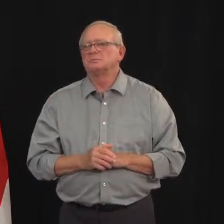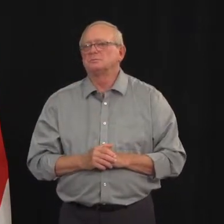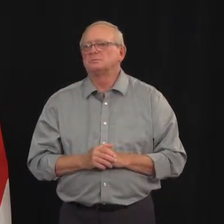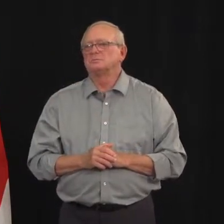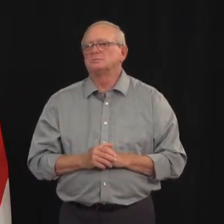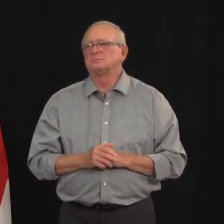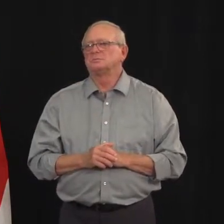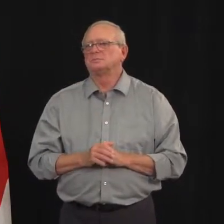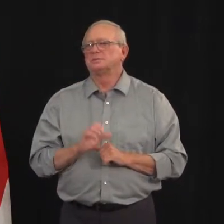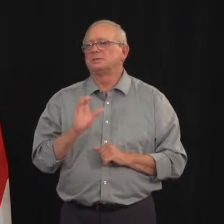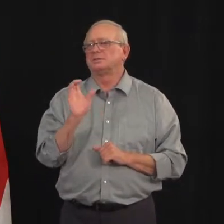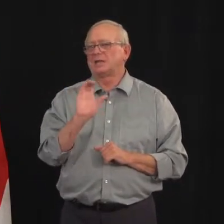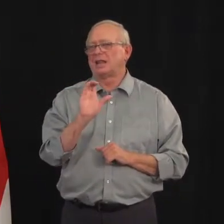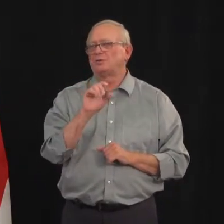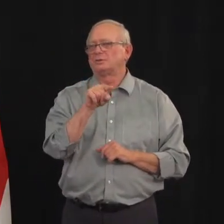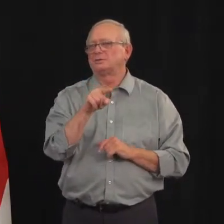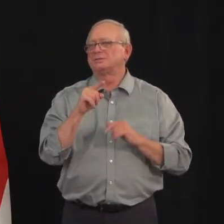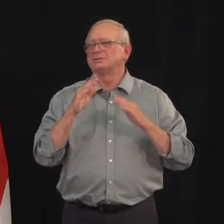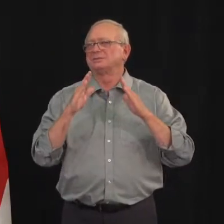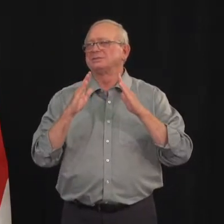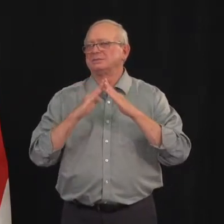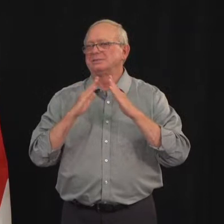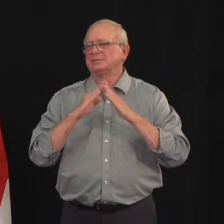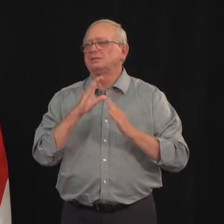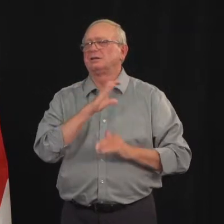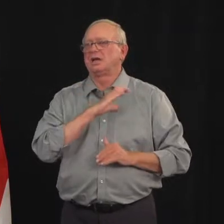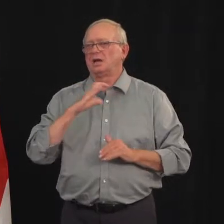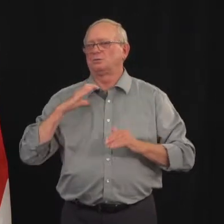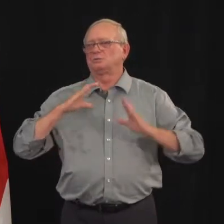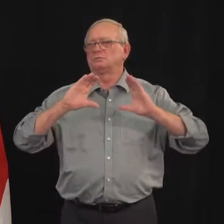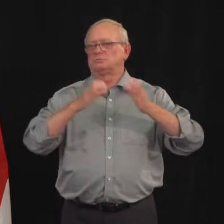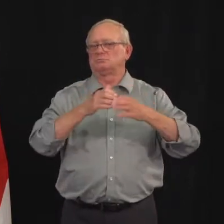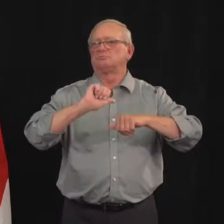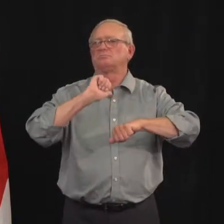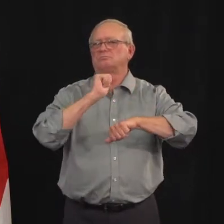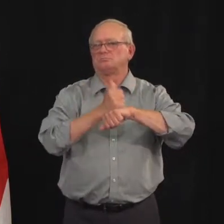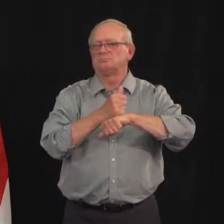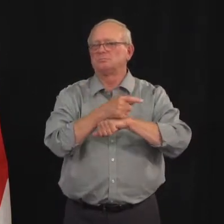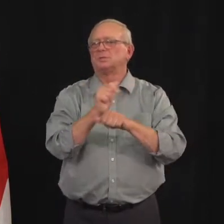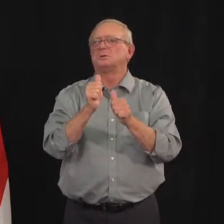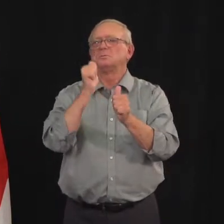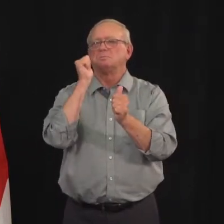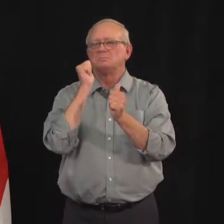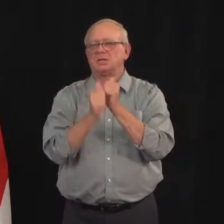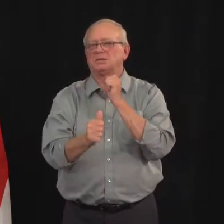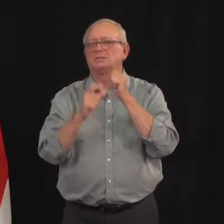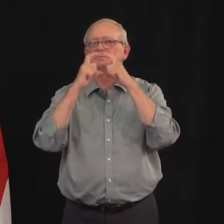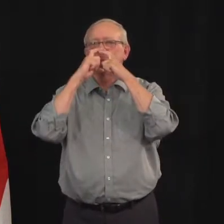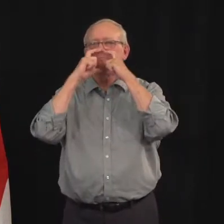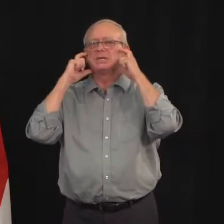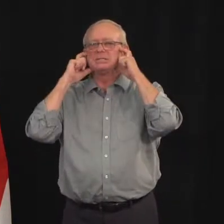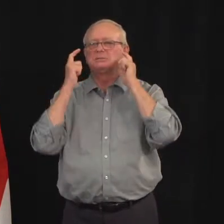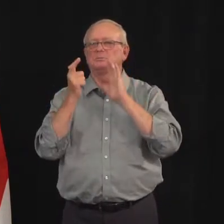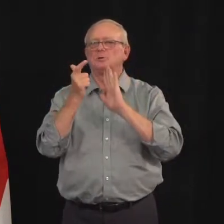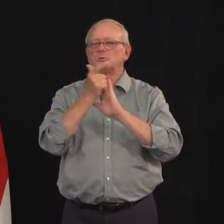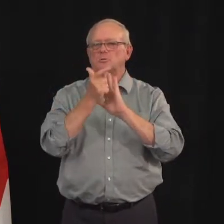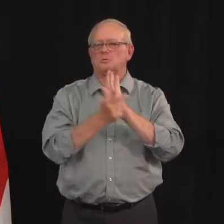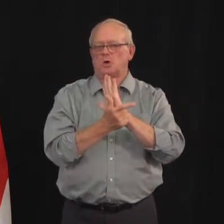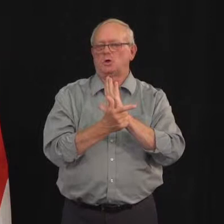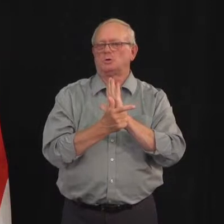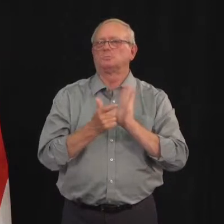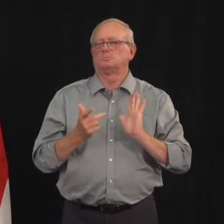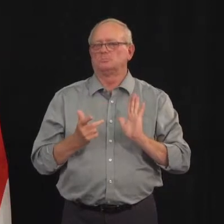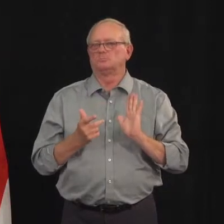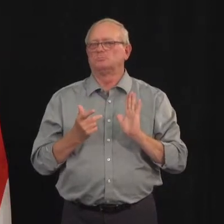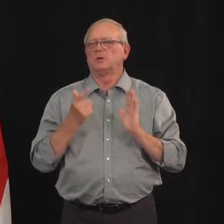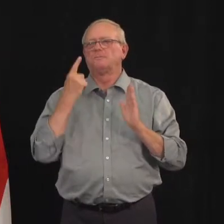mask bylaw which will cover grocery stores, drugstores, shops, etc. But what is your message for places